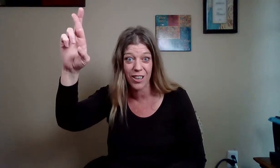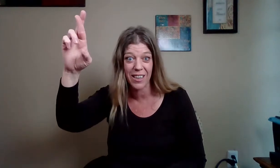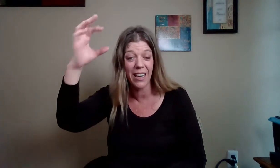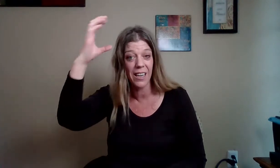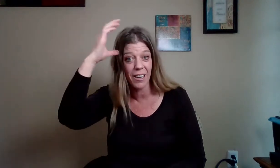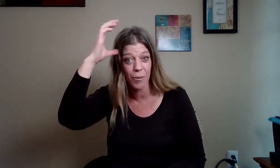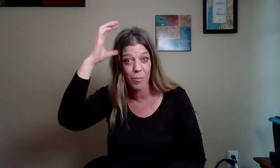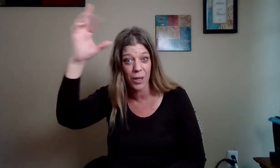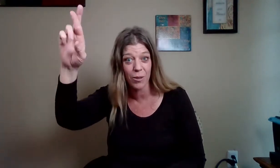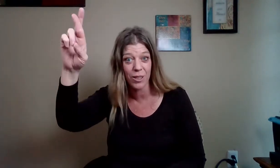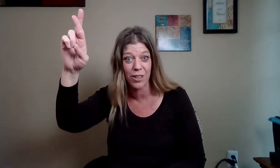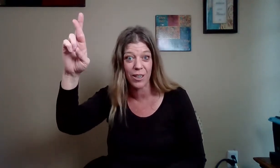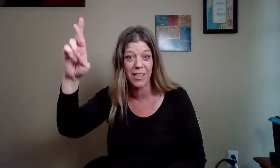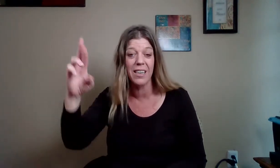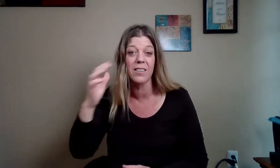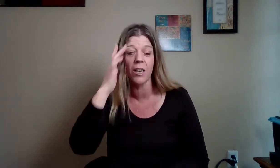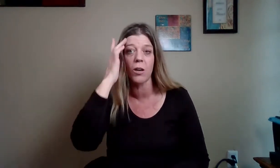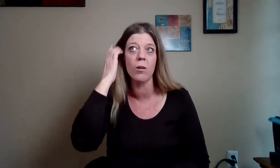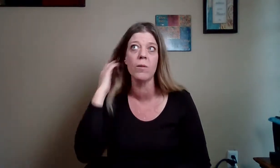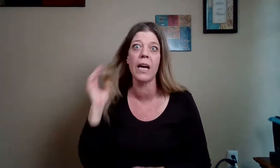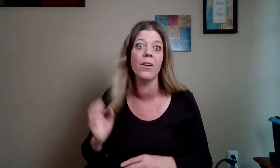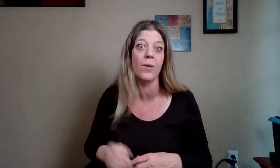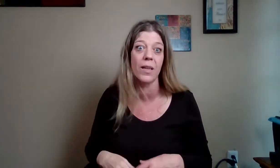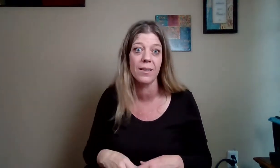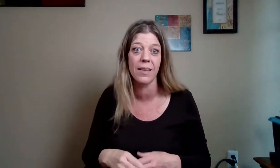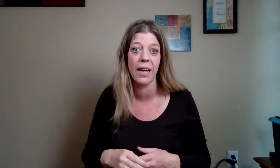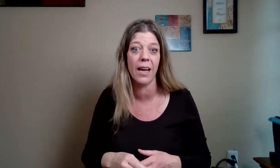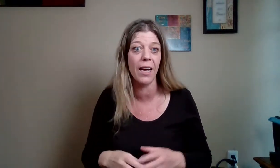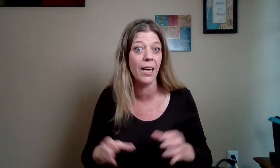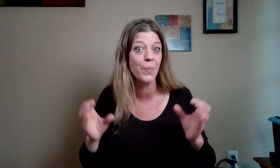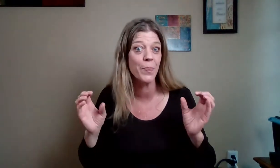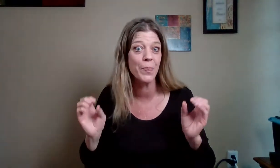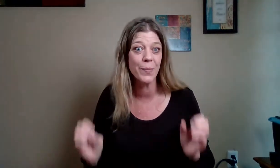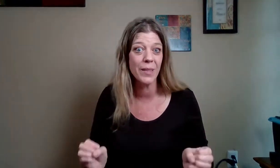Computer. Computer. So now you can say